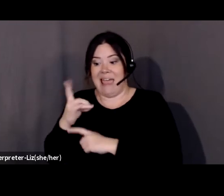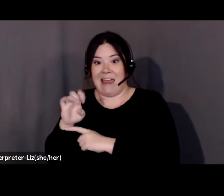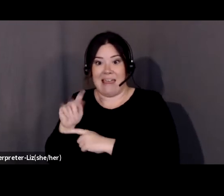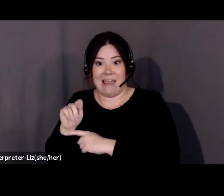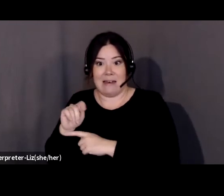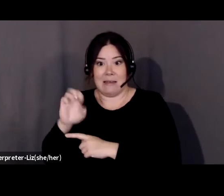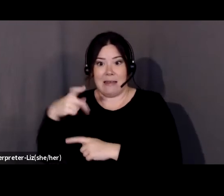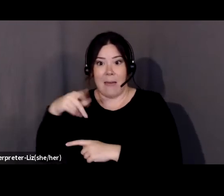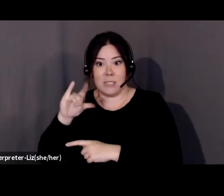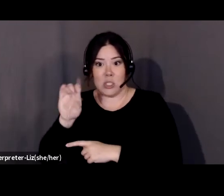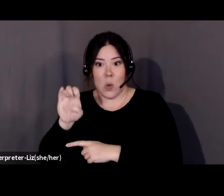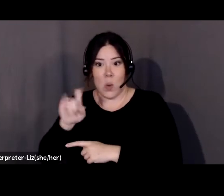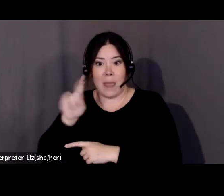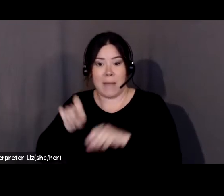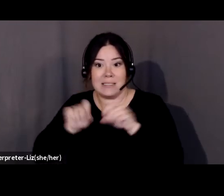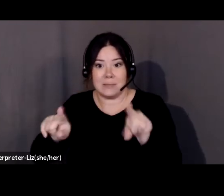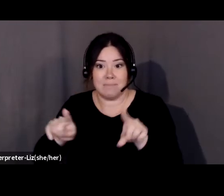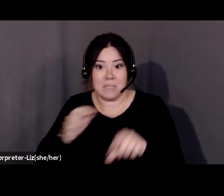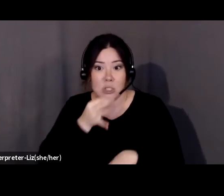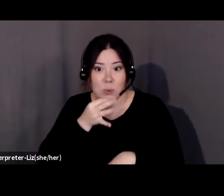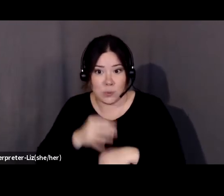soon, and also